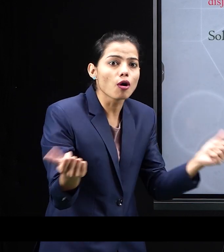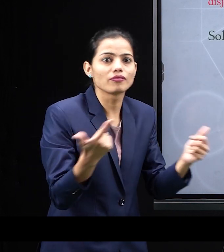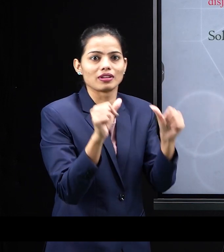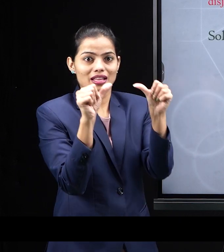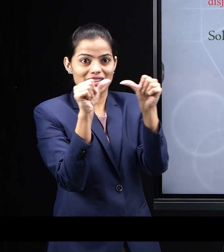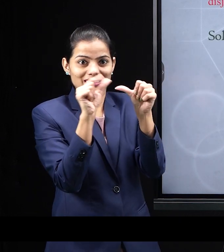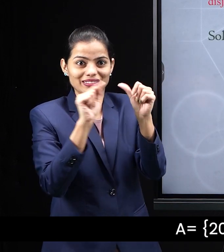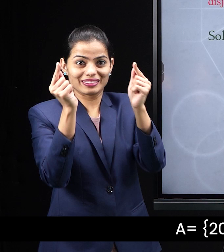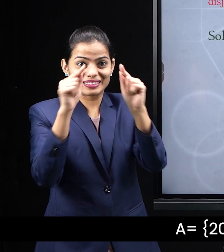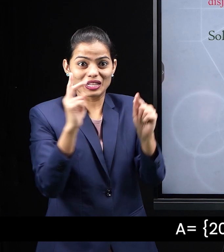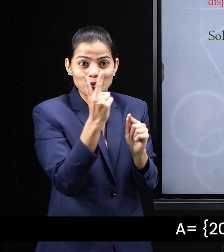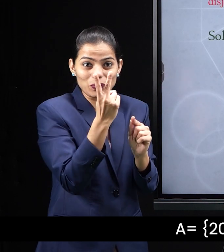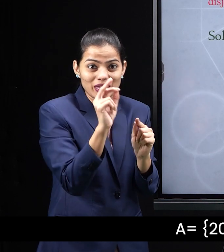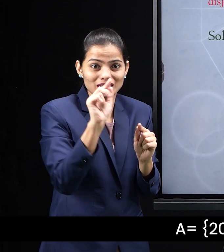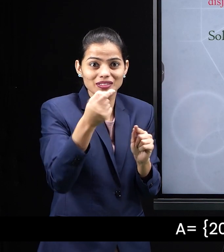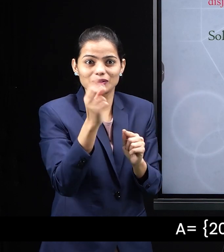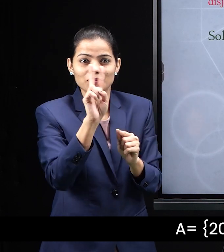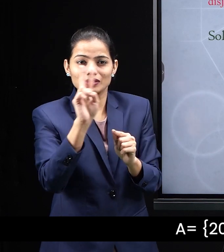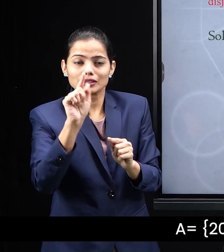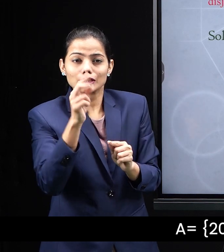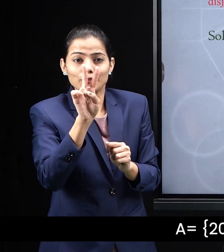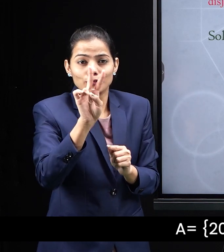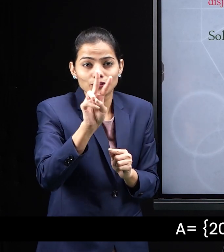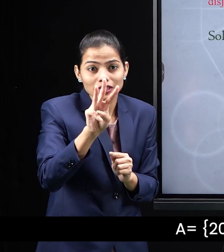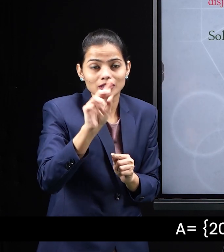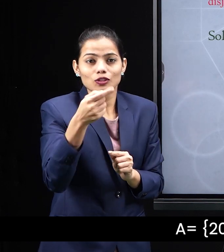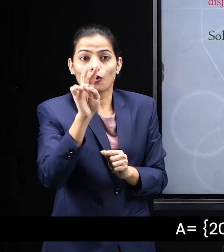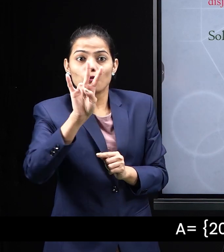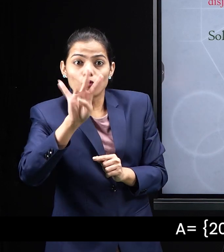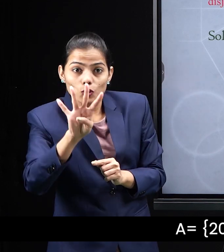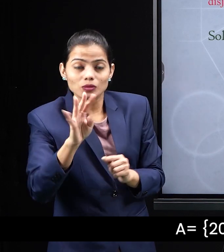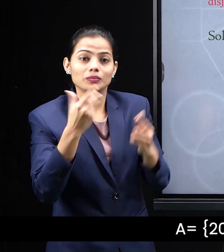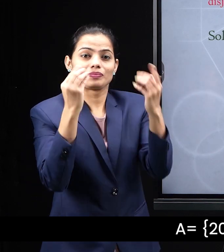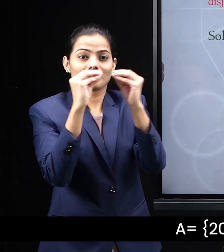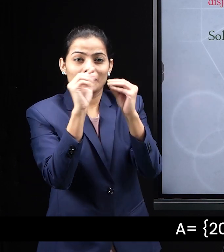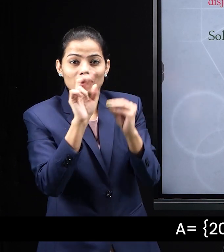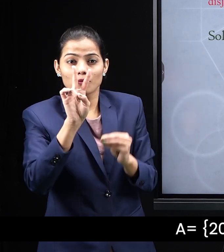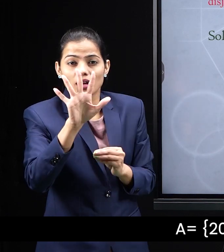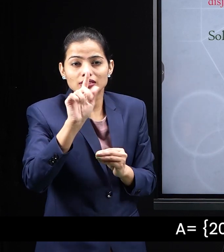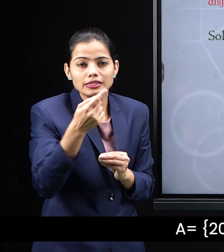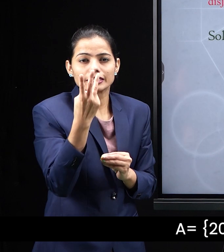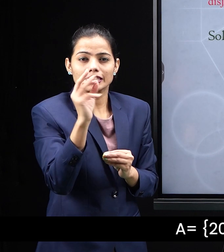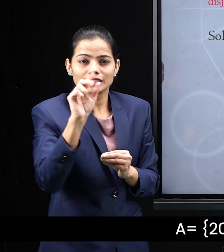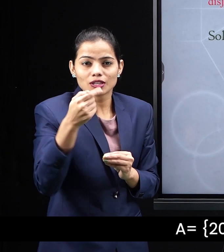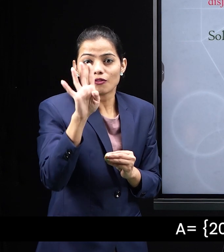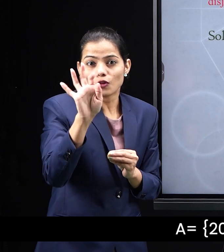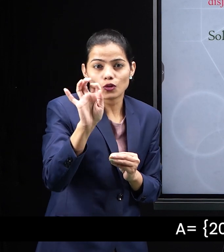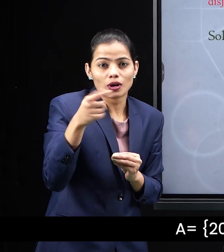Solution: A is equal to 20, 22, 23, 24. B is equal to 25,